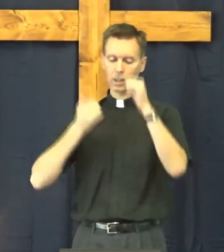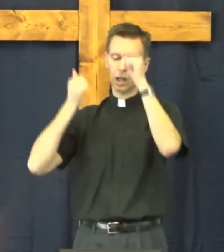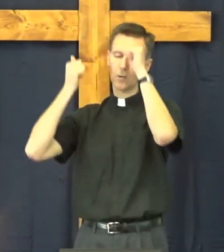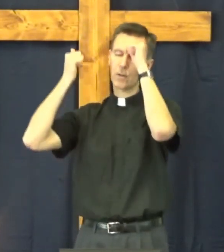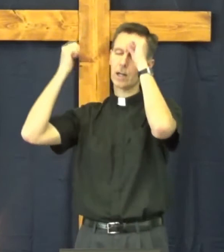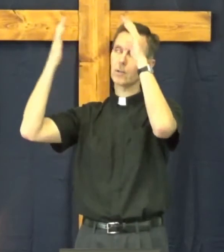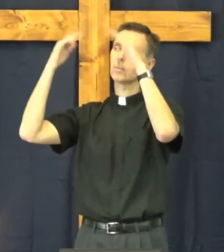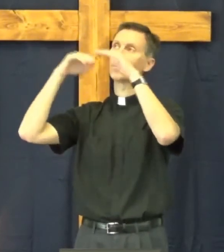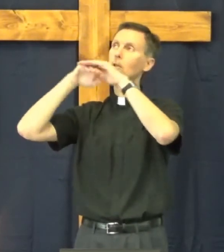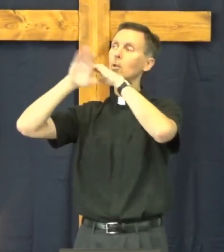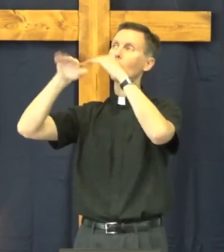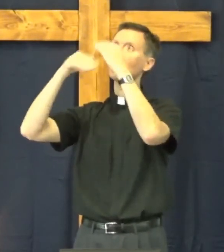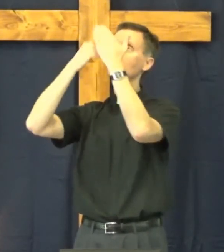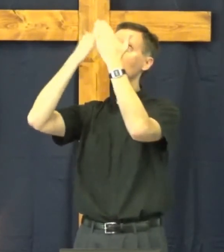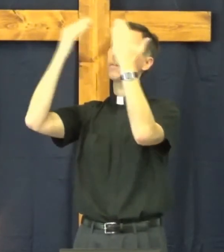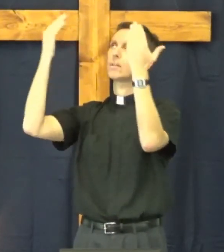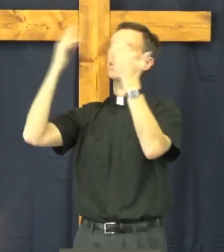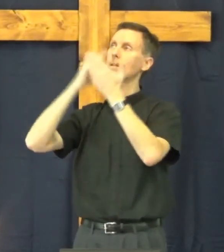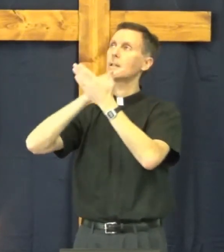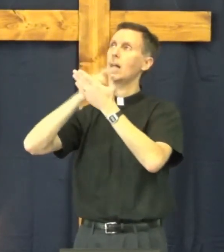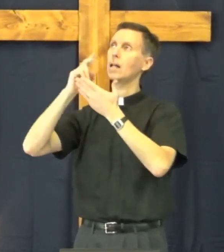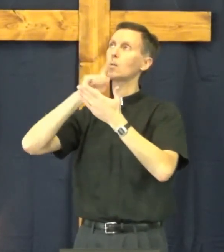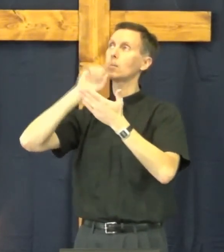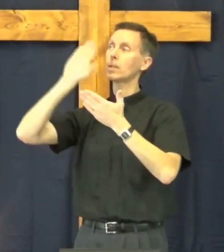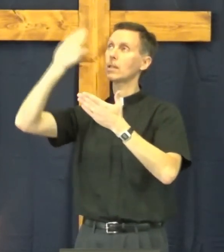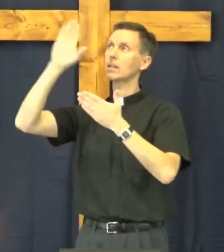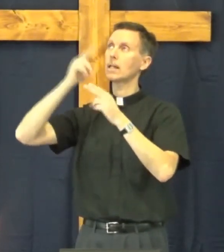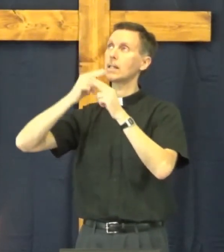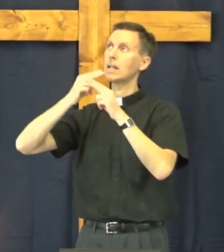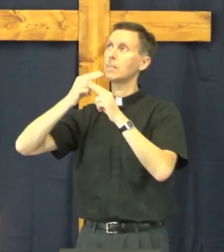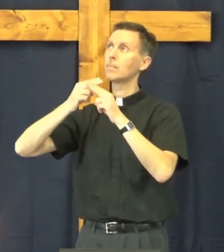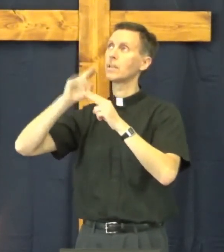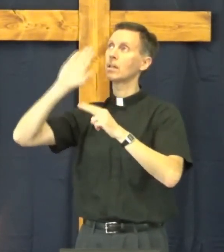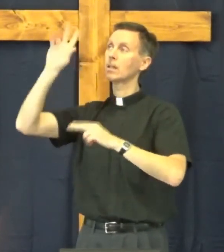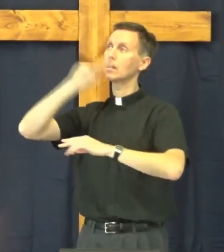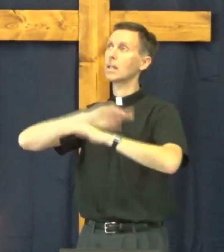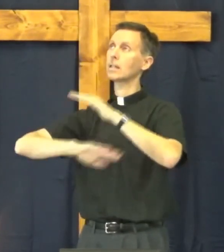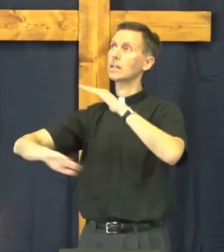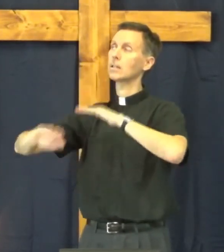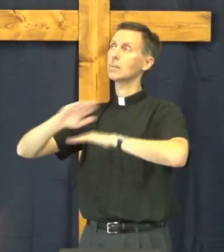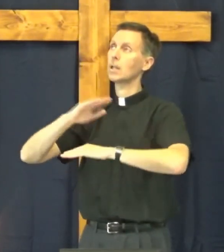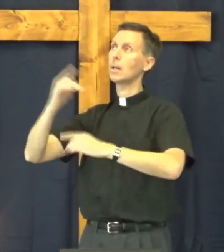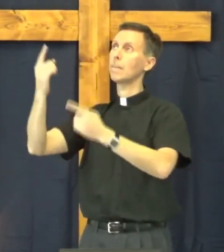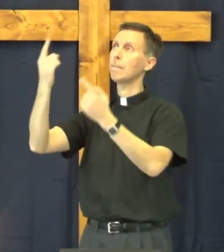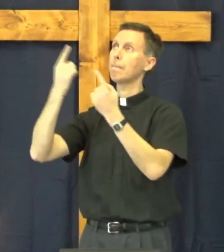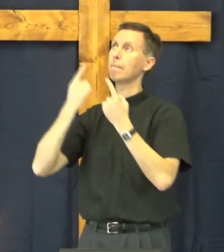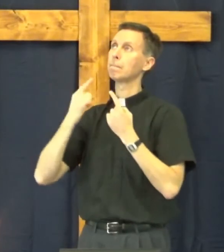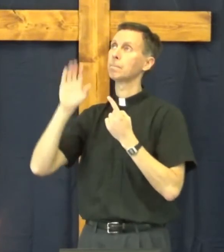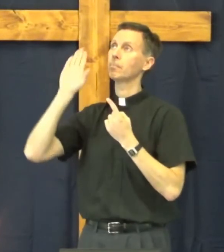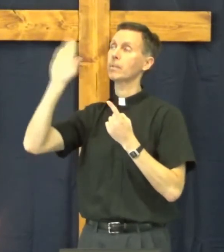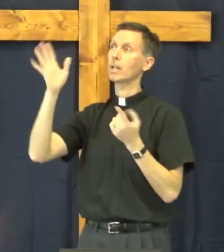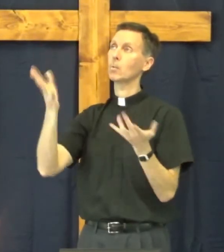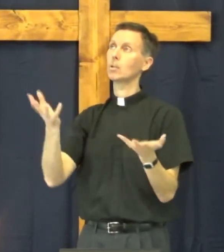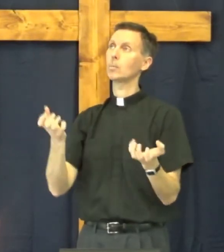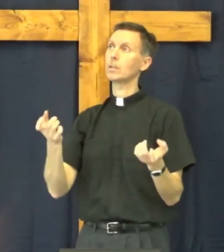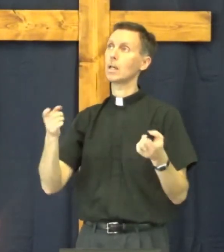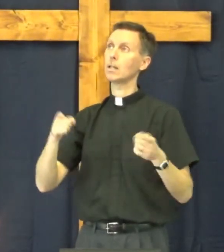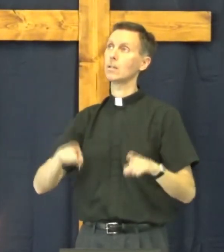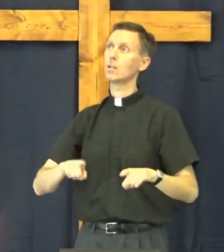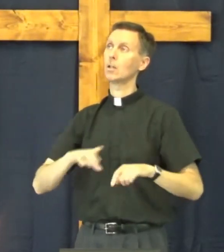Our Father, who art in heaven, hallowed be thy name. Thy kingdom come, thy will be done,